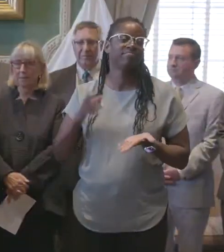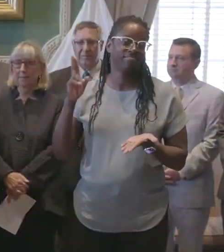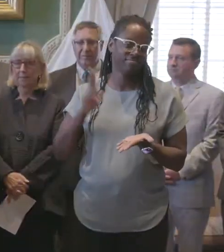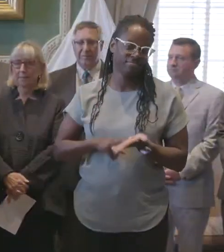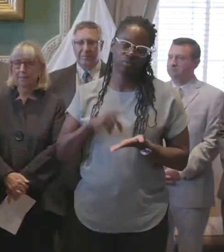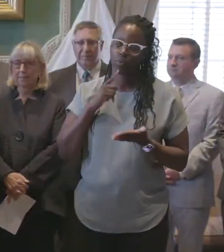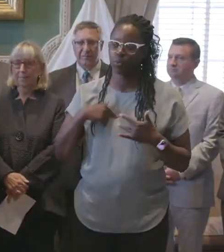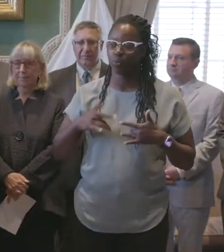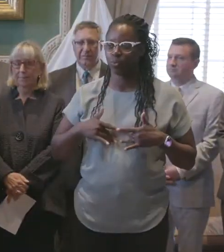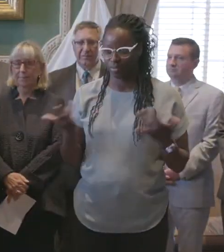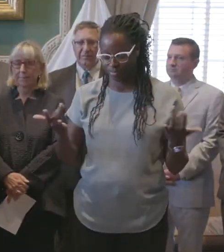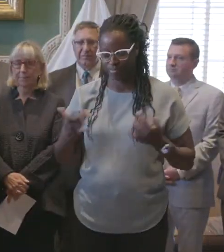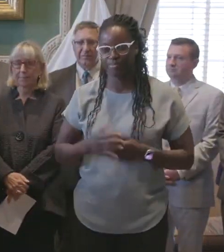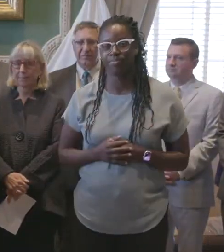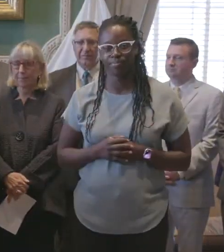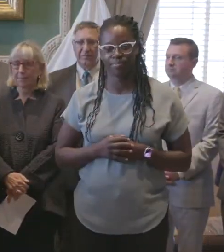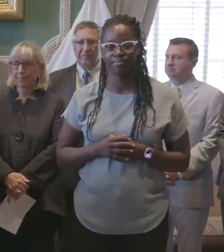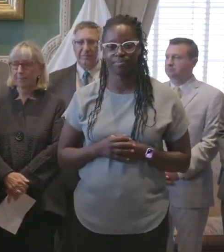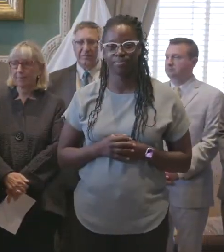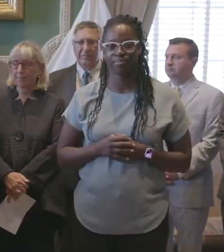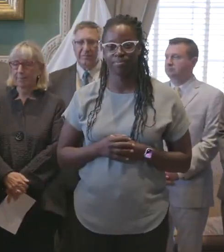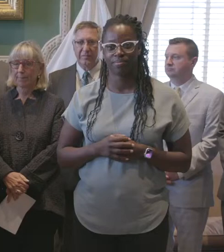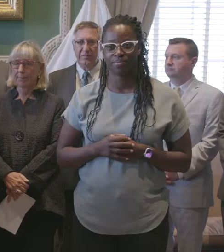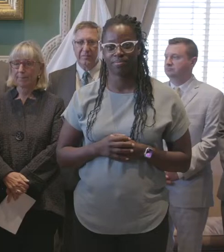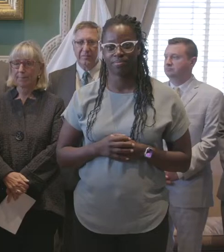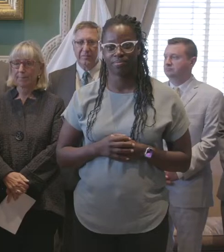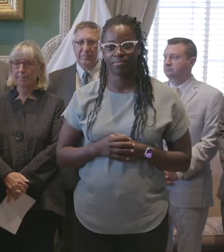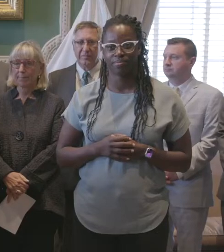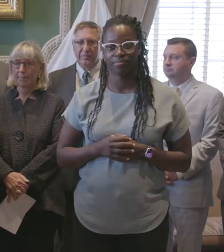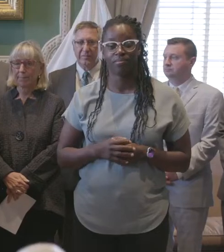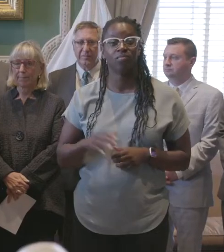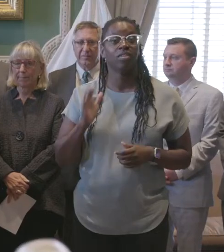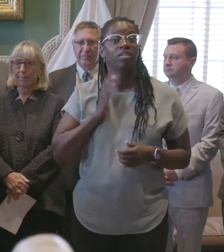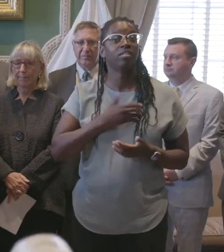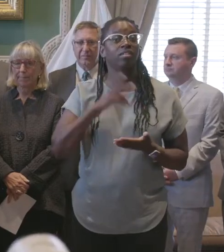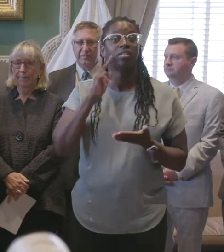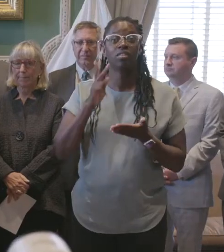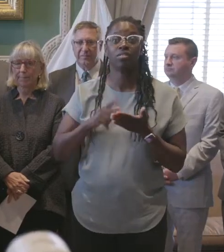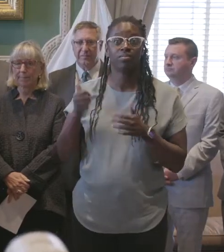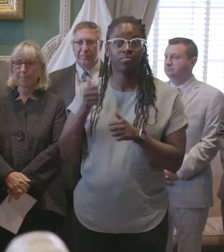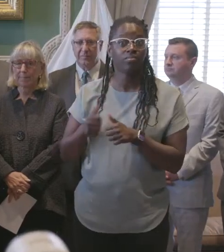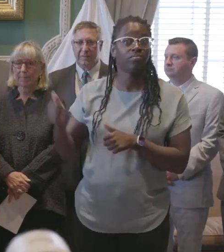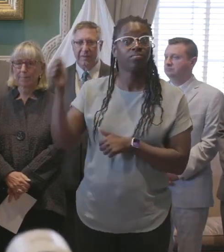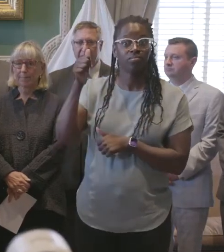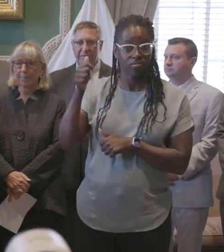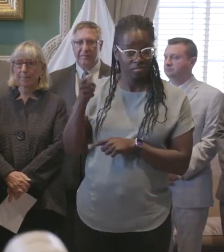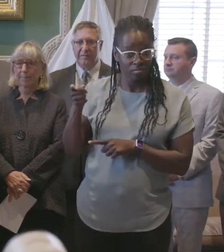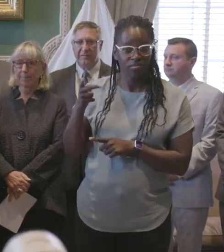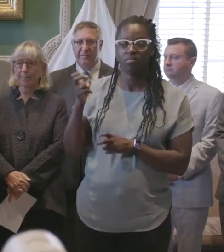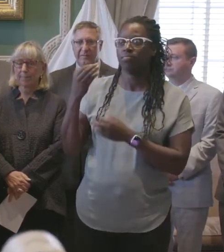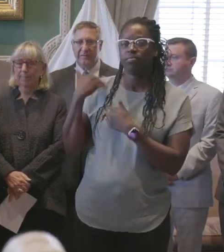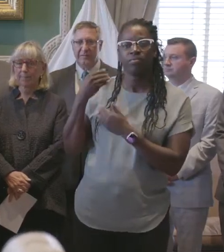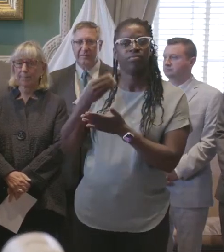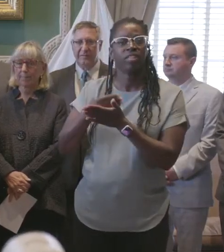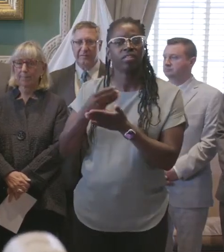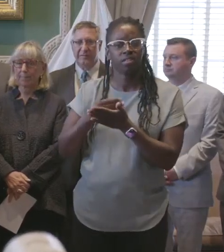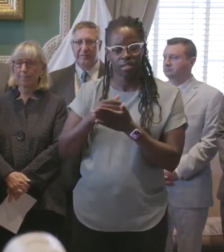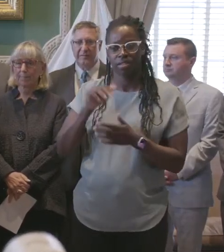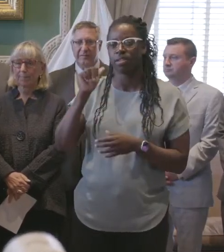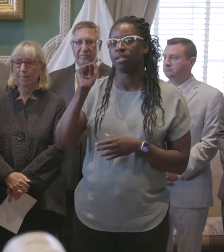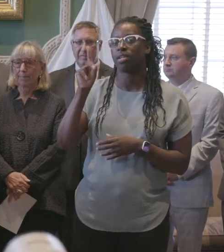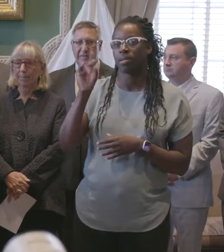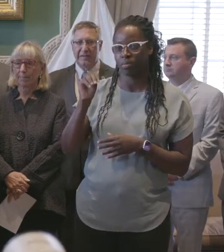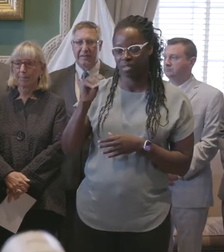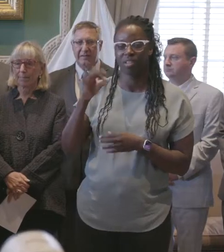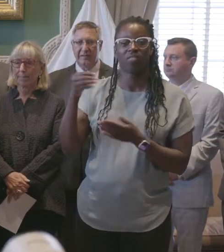of our administration, beginning with our Secretary of Administration and Finance, Matthew Gorzkowicz, his team, including Budget Director Chris